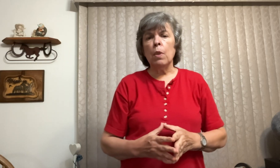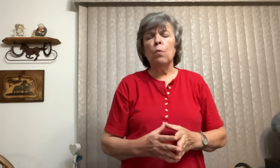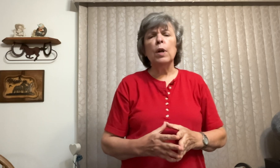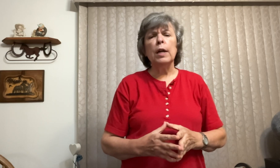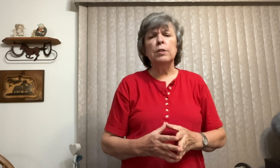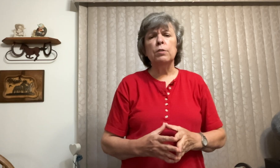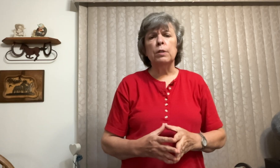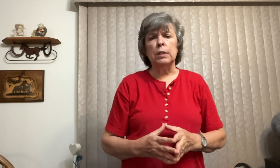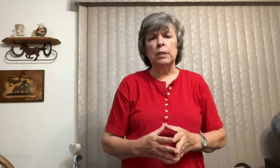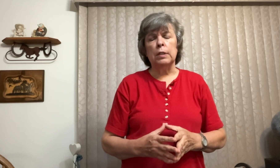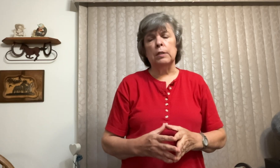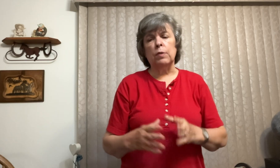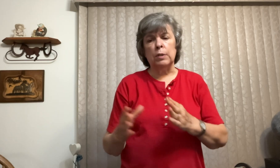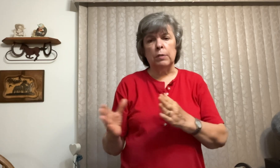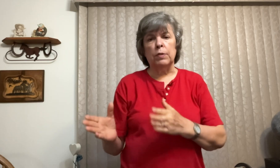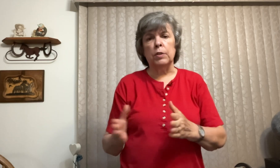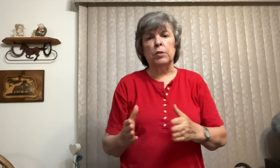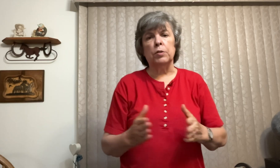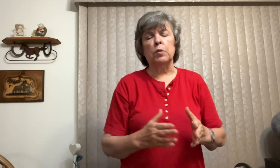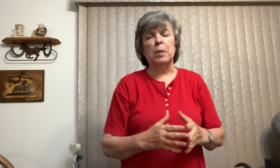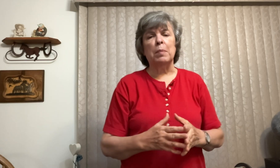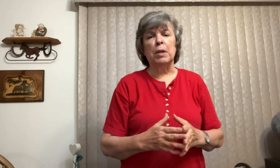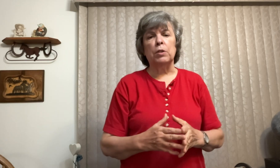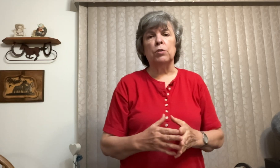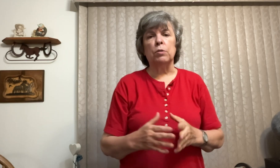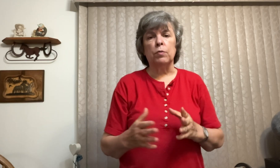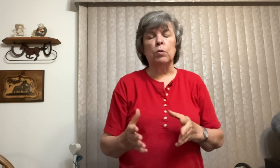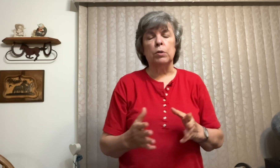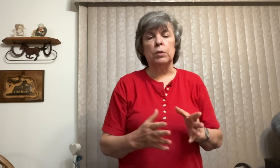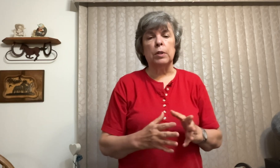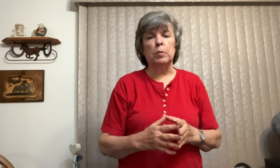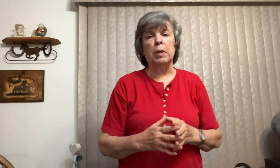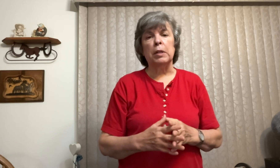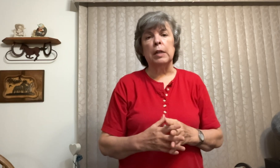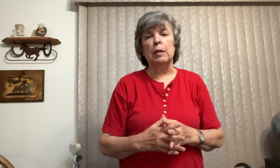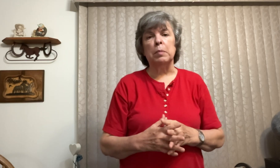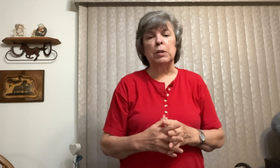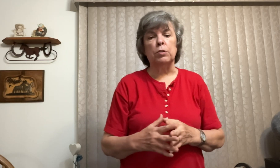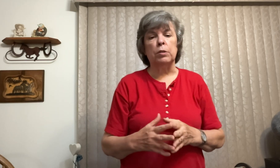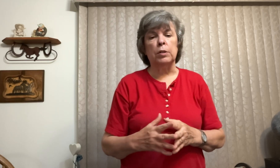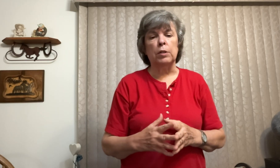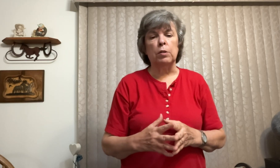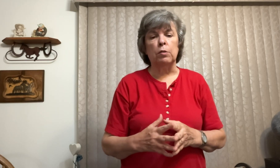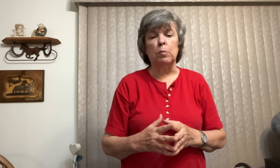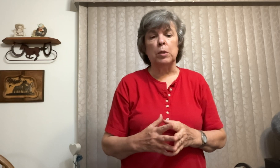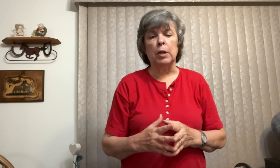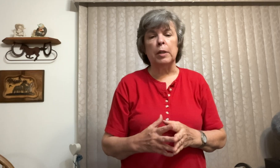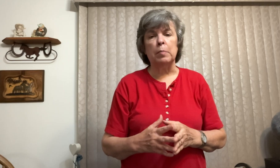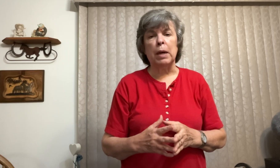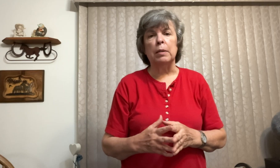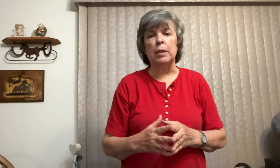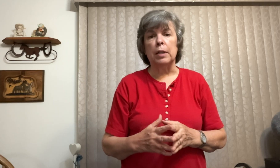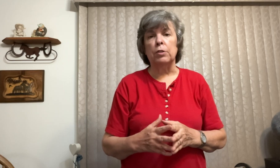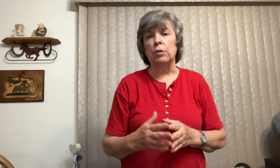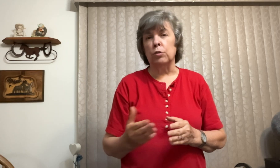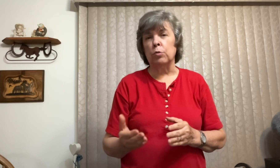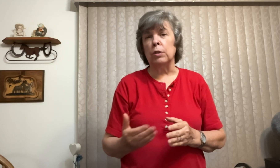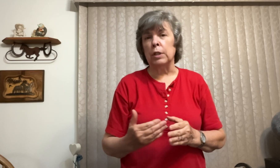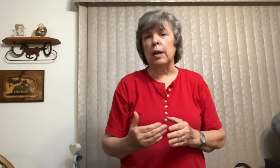what I do, and if it's in a sermon, I make sure, of course, I spell it out and make sure that they know who I'm talking about, and then you can shorten it after